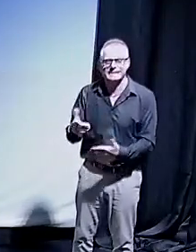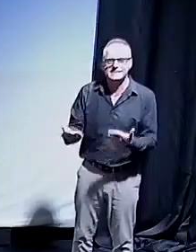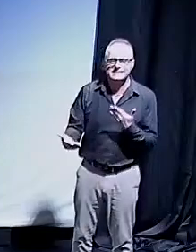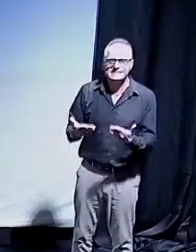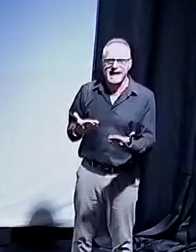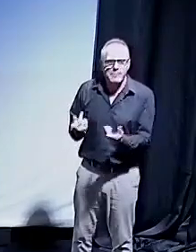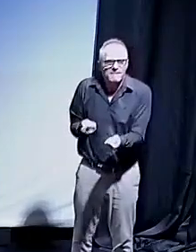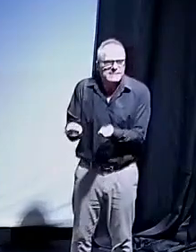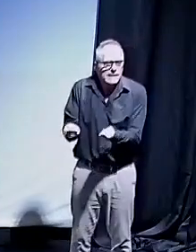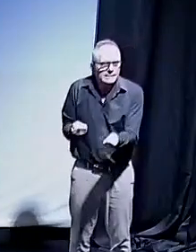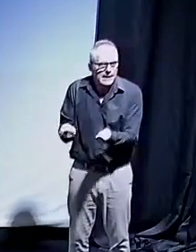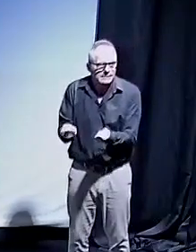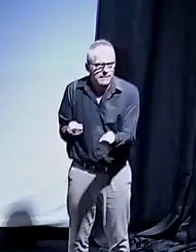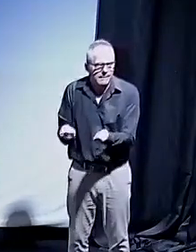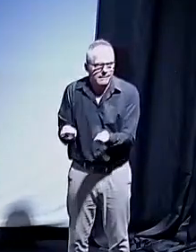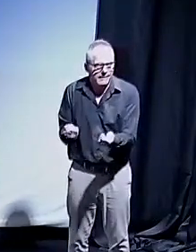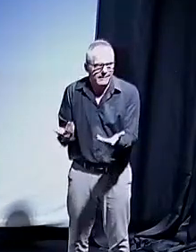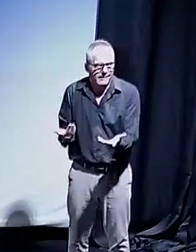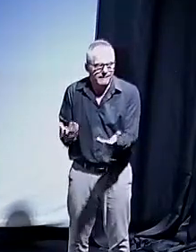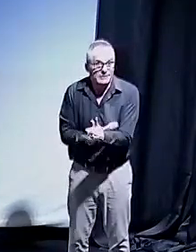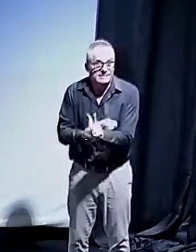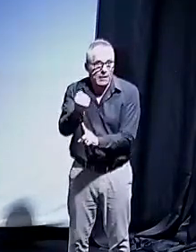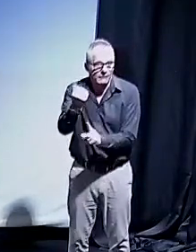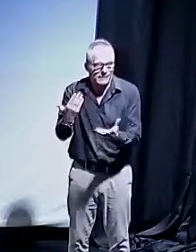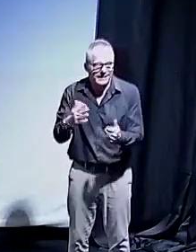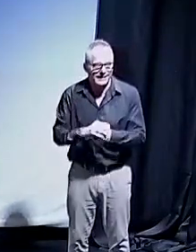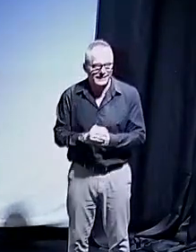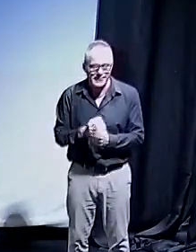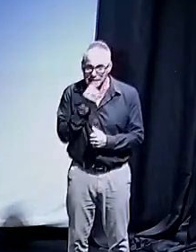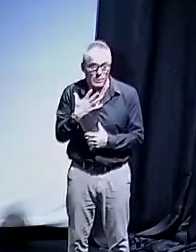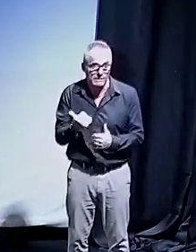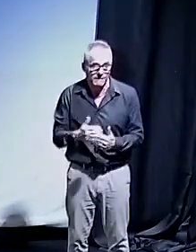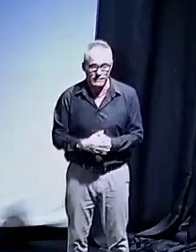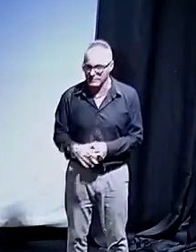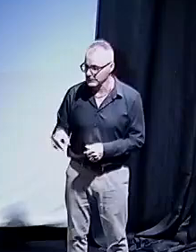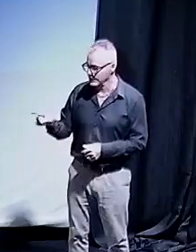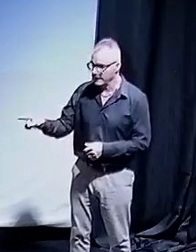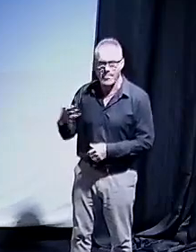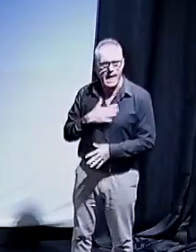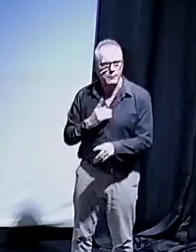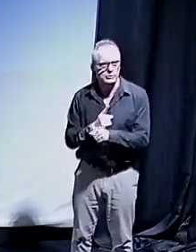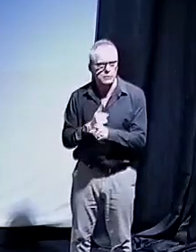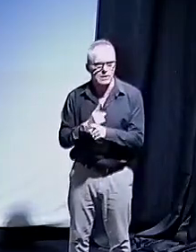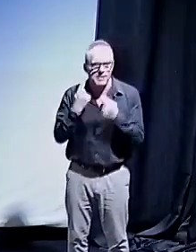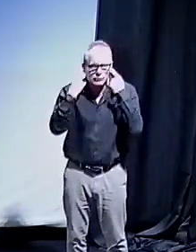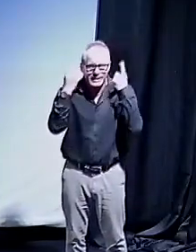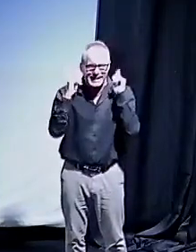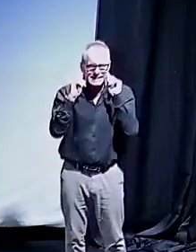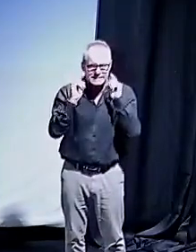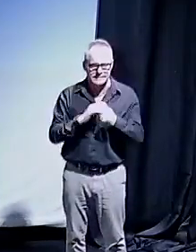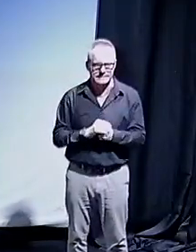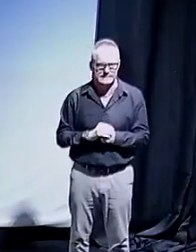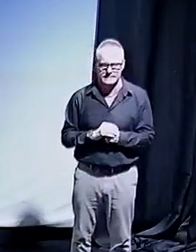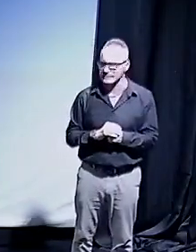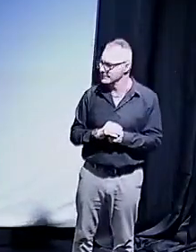a facilitator for, discovery. That's wonderful. Can we just talk about your ears? Yeah. You've